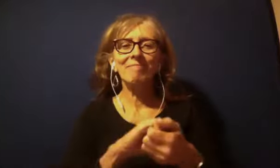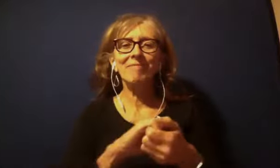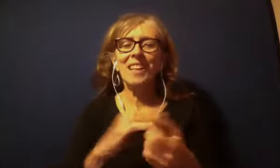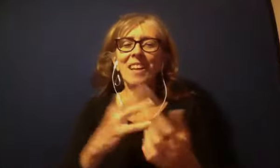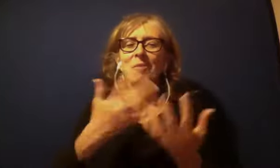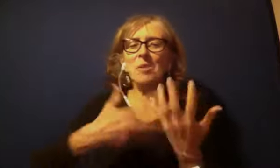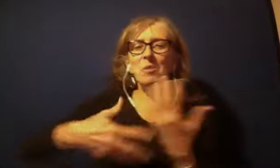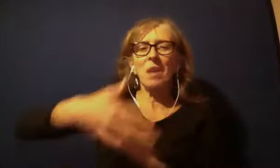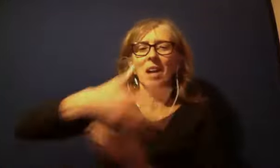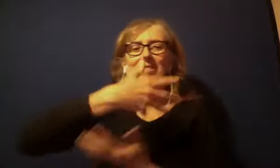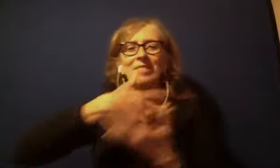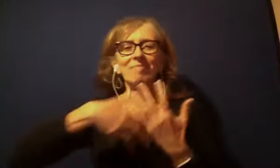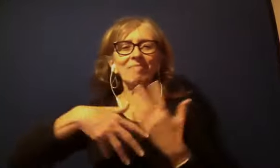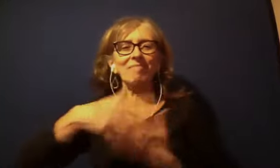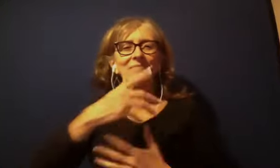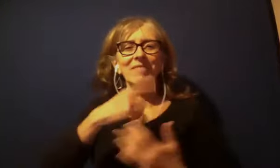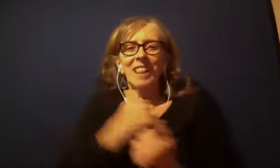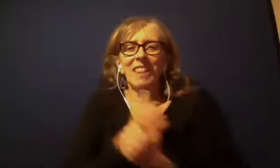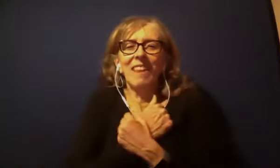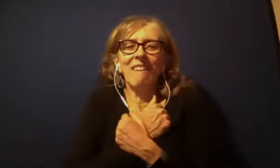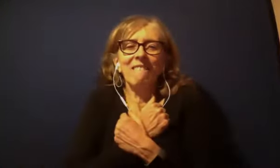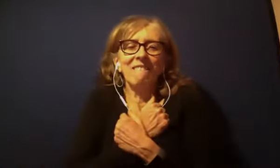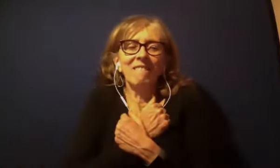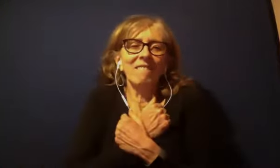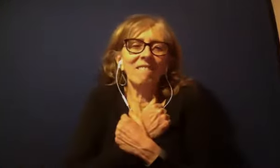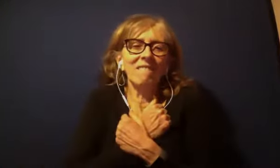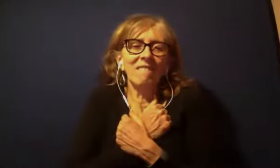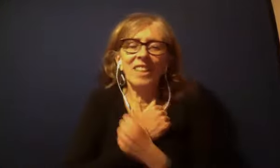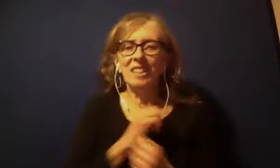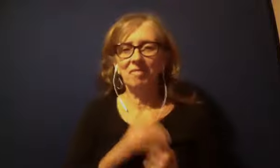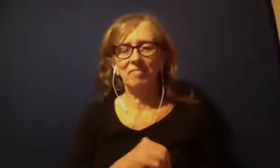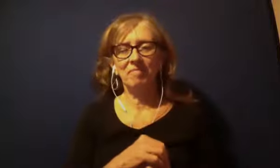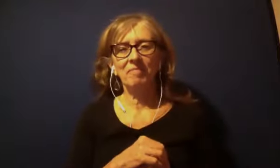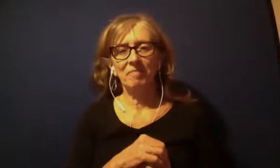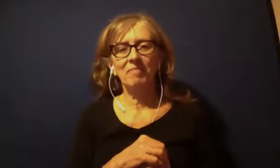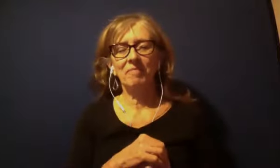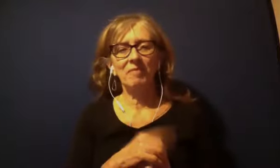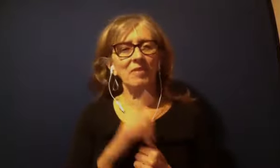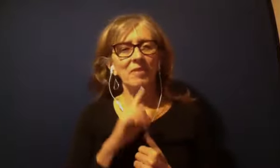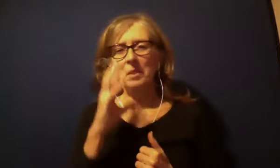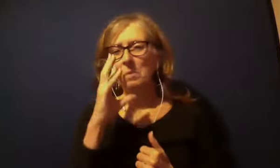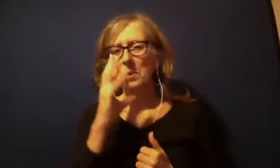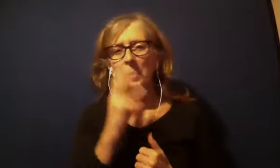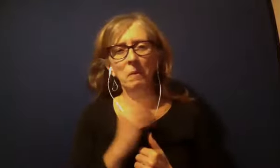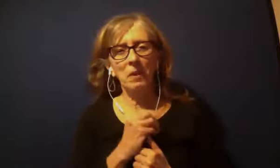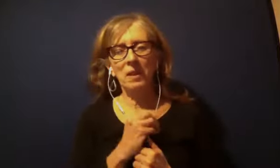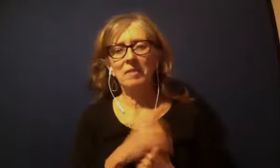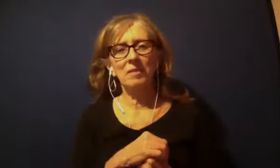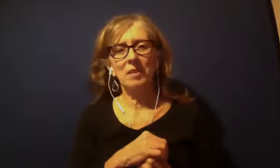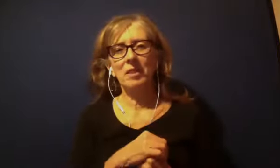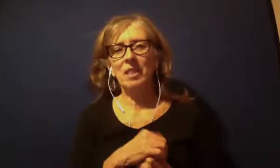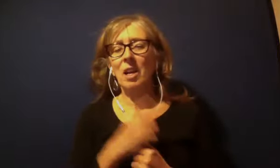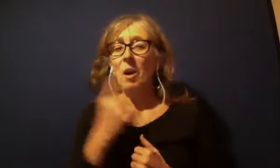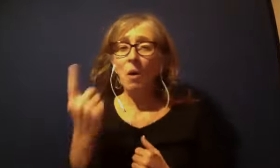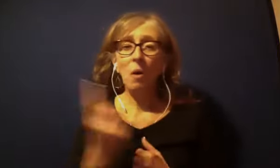I'm surrounded with all this love and just beautiful company. There's always a meeting to